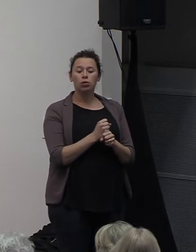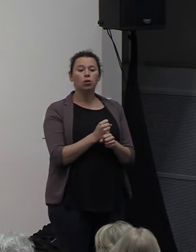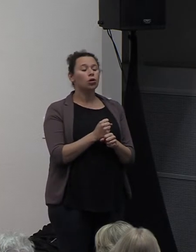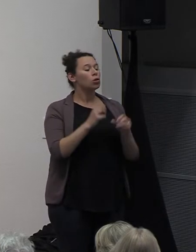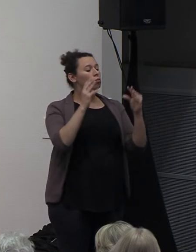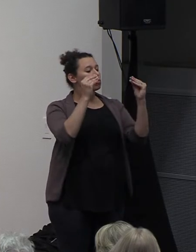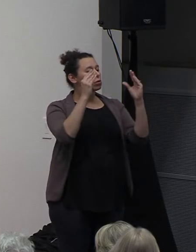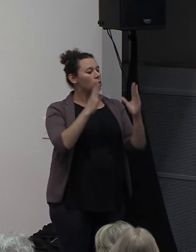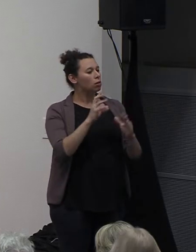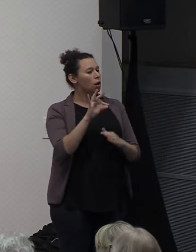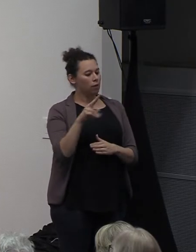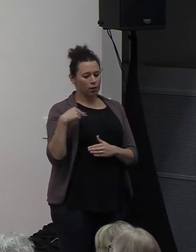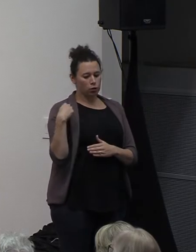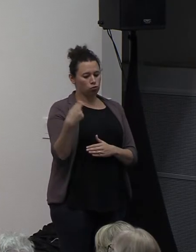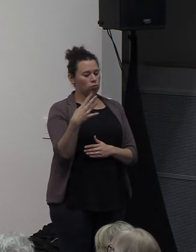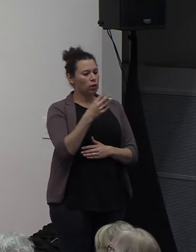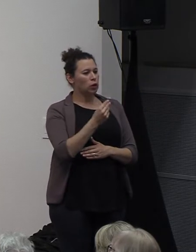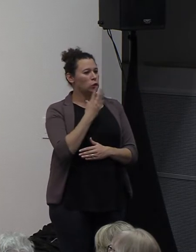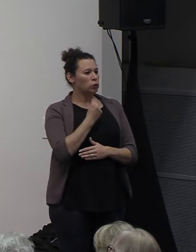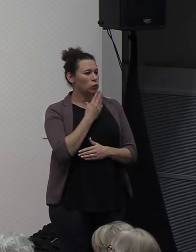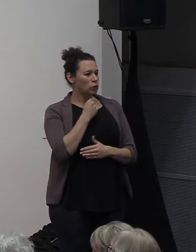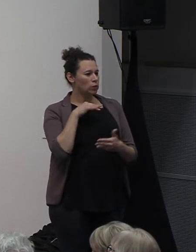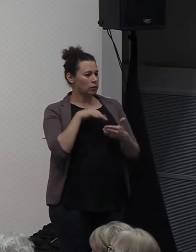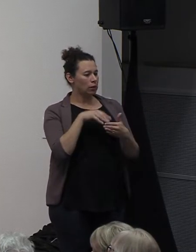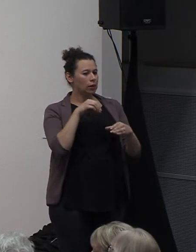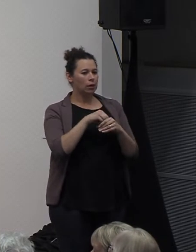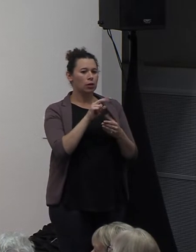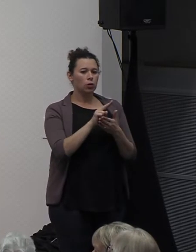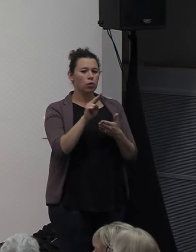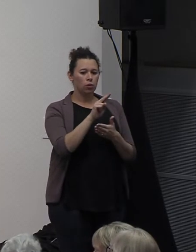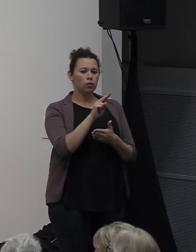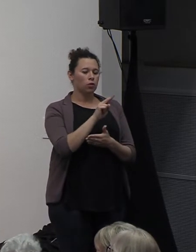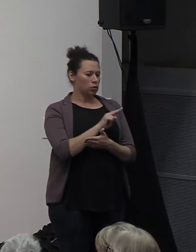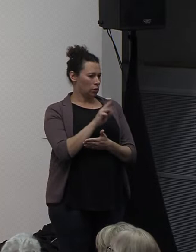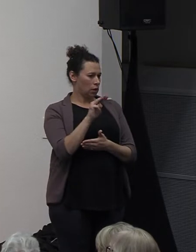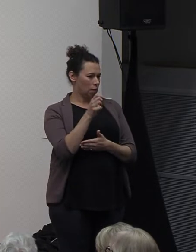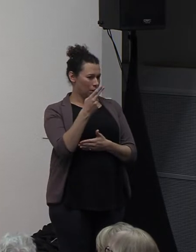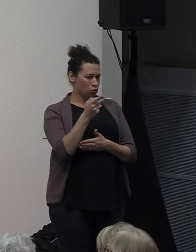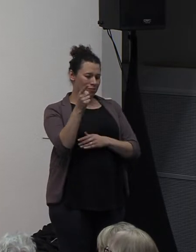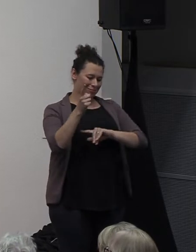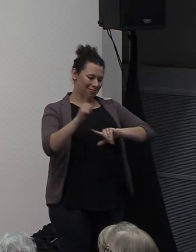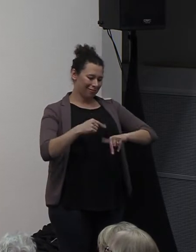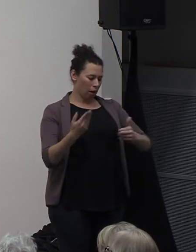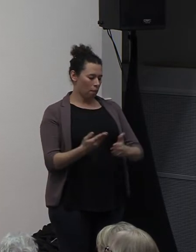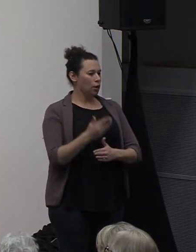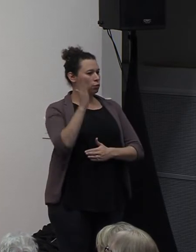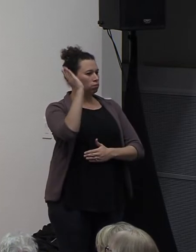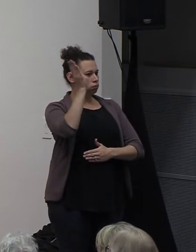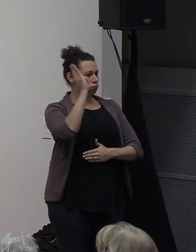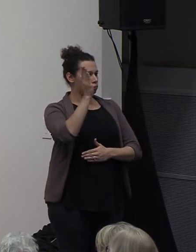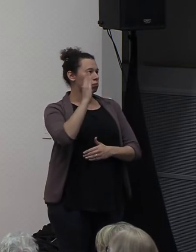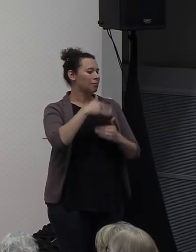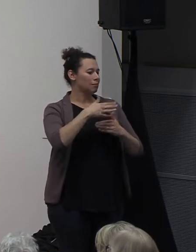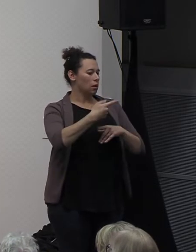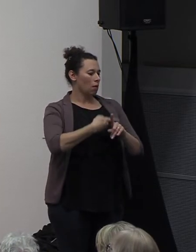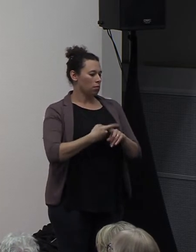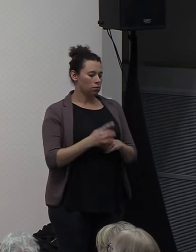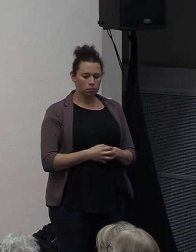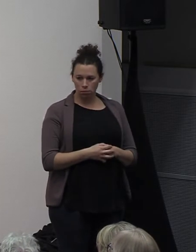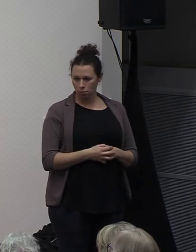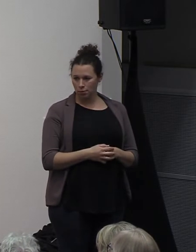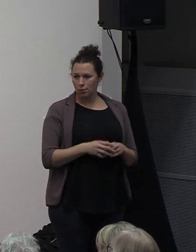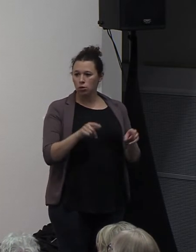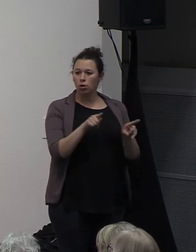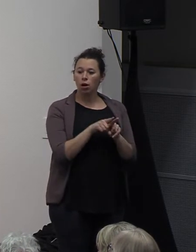and Judaic Studies at the University of Michigan. What's more, Washington University also offers a